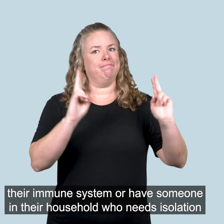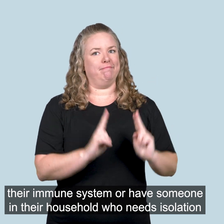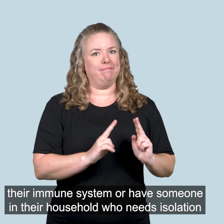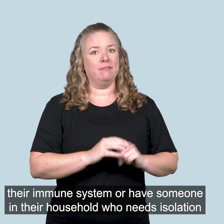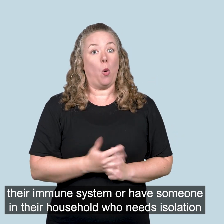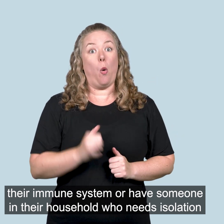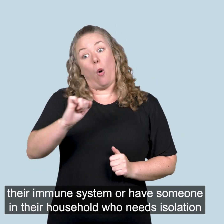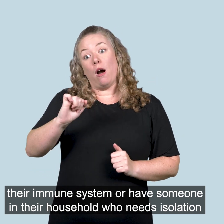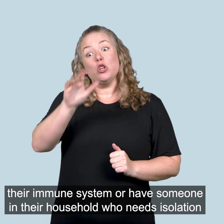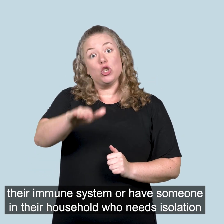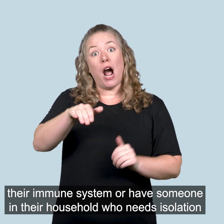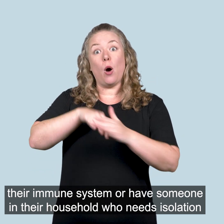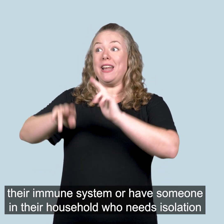needs isolation